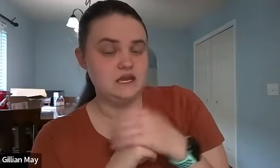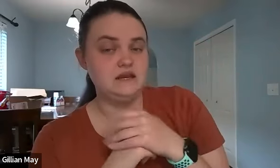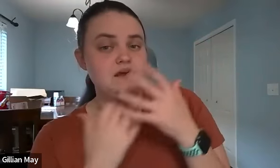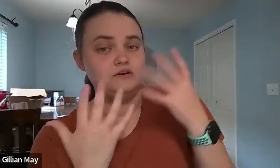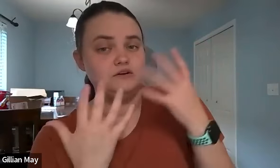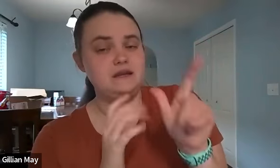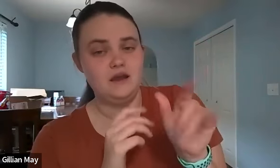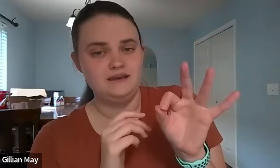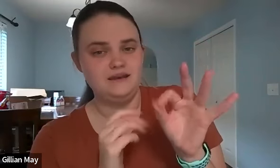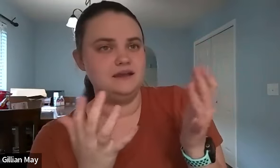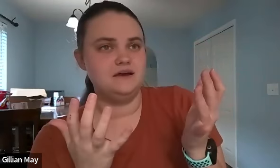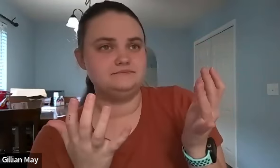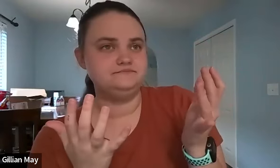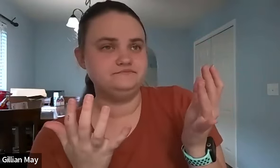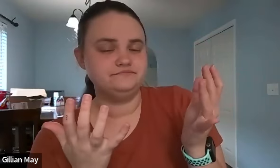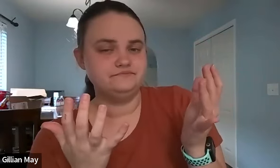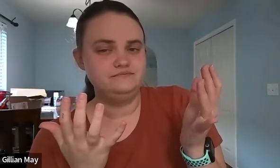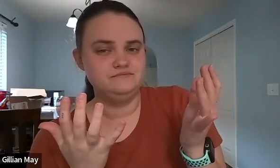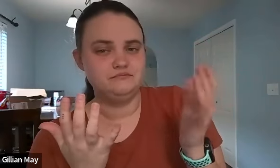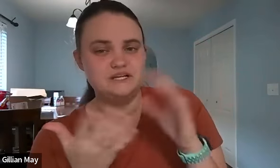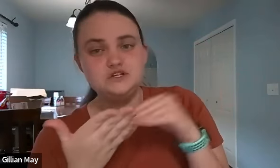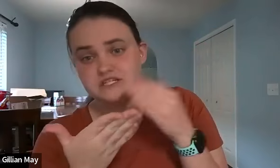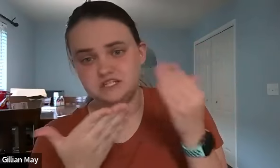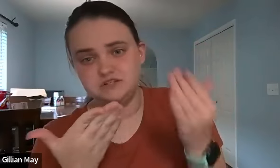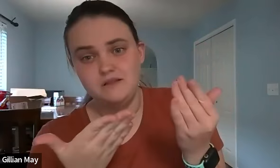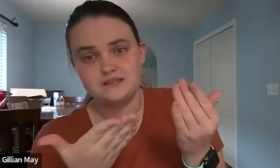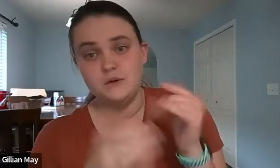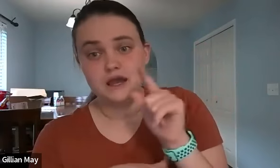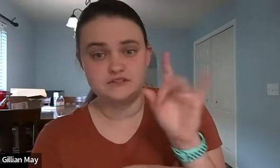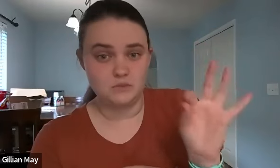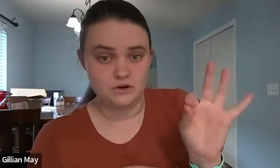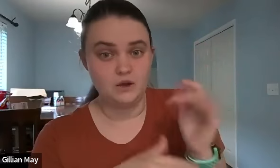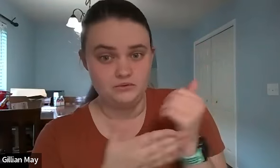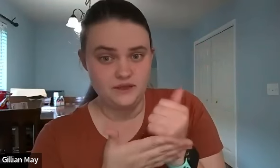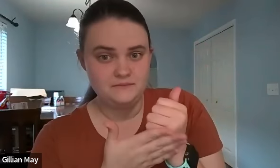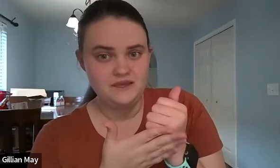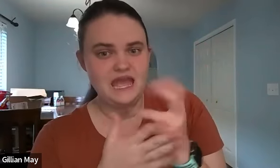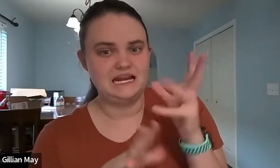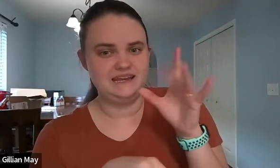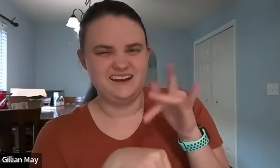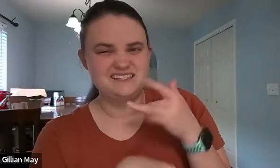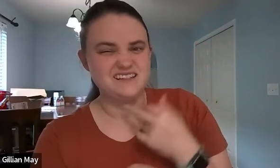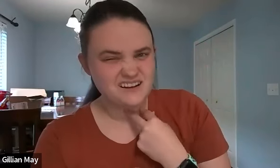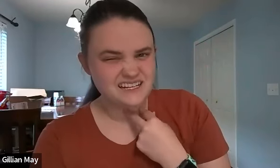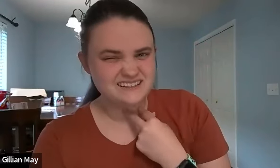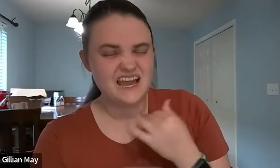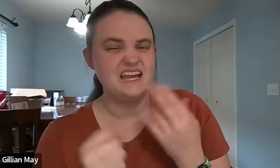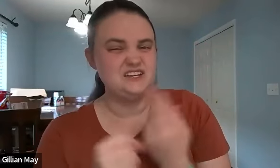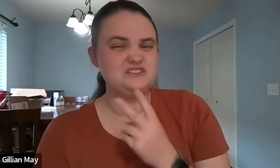28 or 29. My students use it a lot, so I use it more to help them, and I get kind of stuck on it. I usually